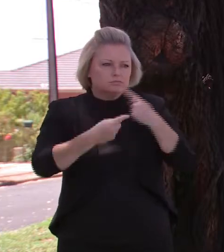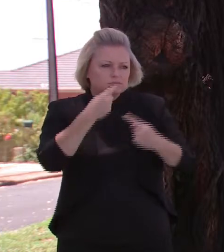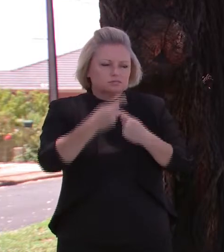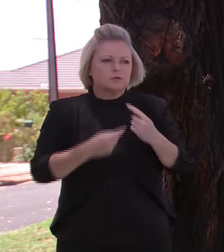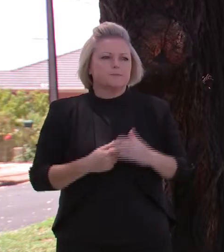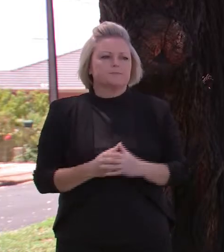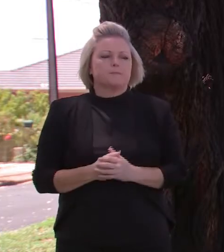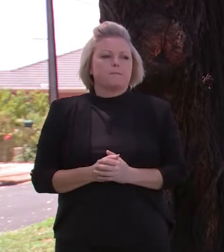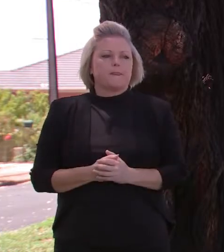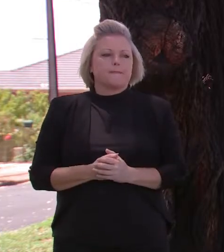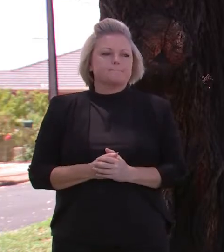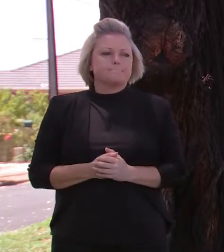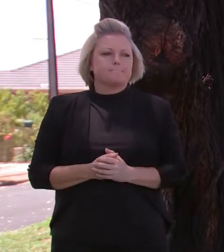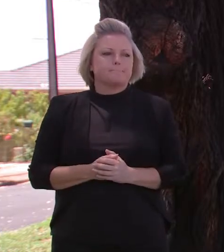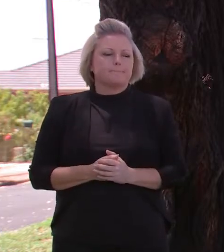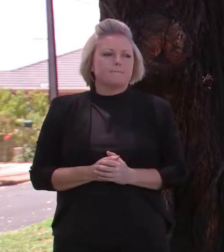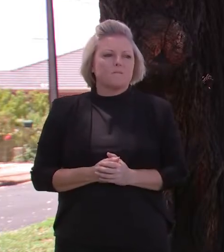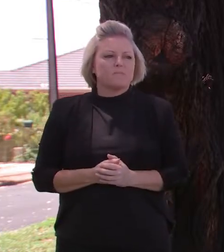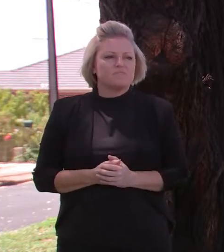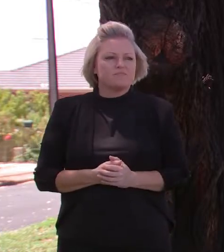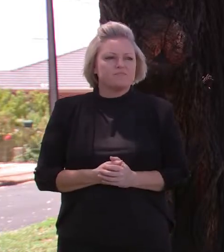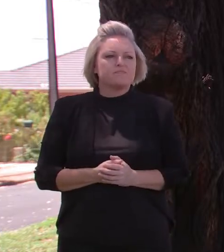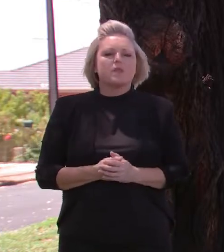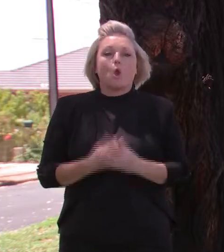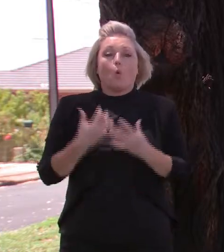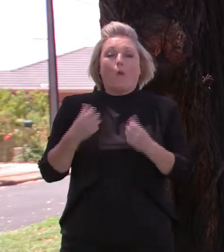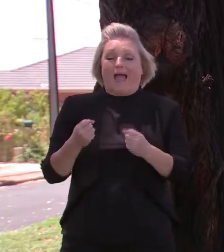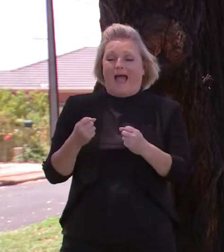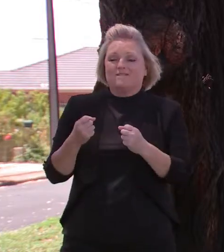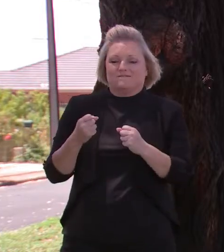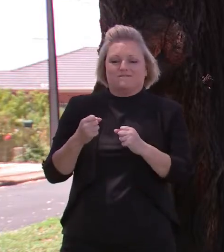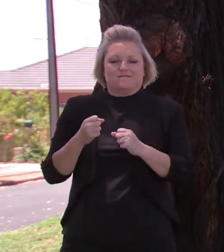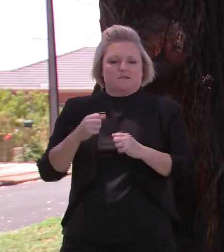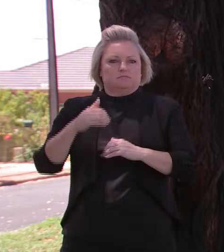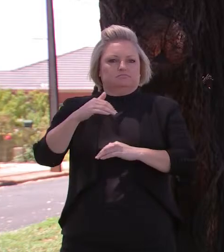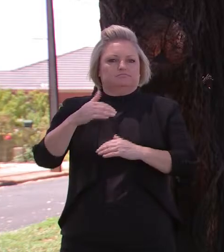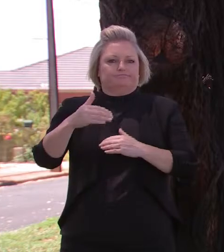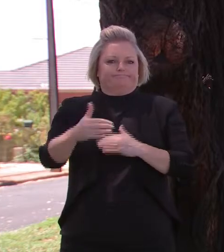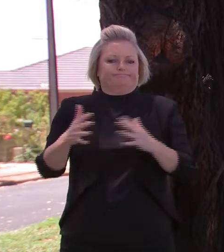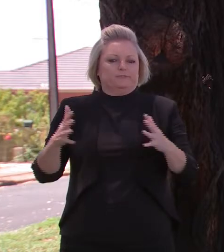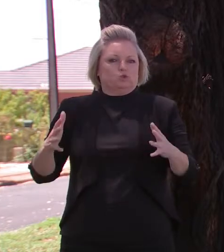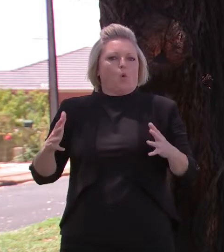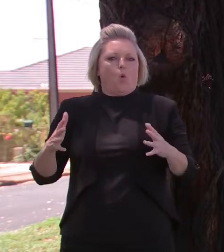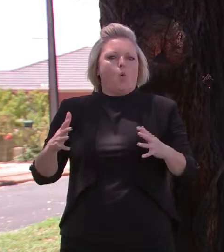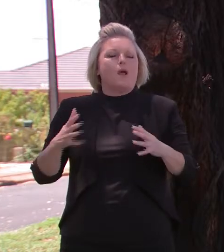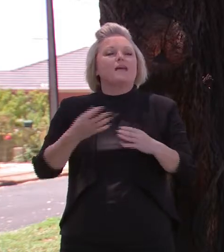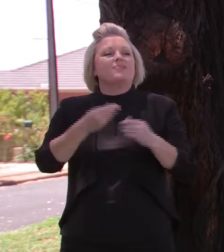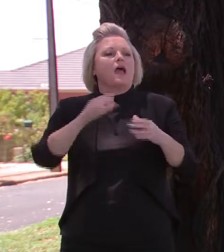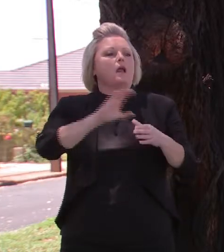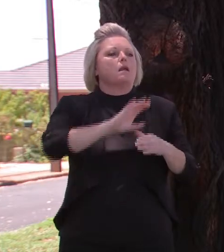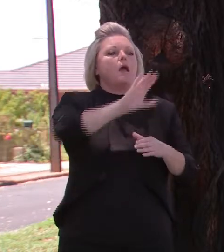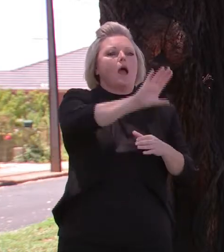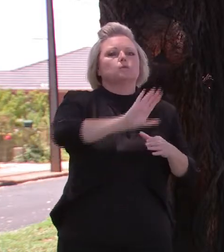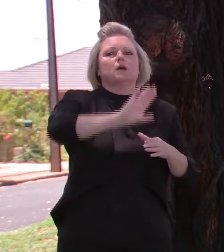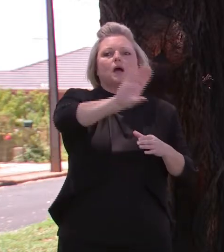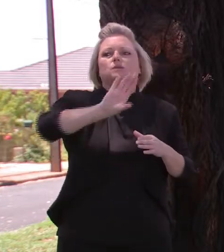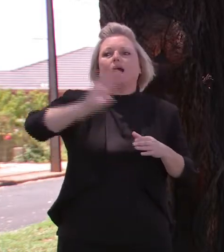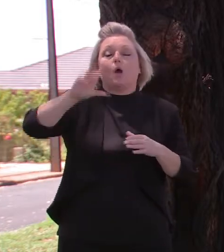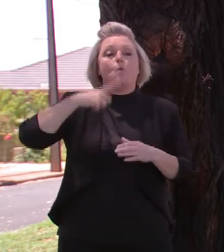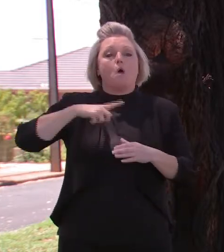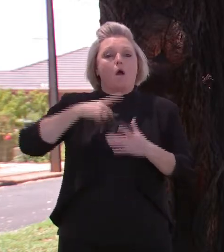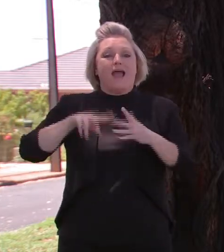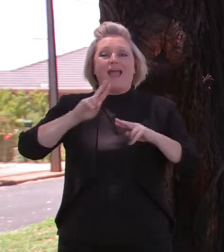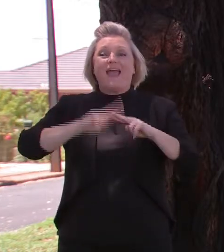be difficult. And don't forget, some of it is just held centrally. Some will be kept at individual schools, but some of it will be held centrally because if there is an outbreak, there will need to